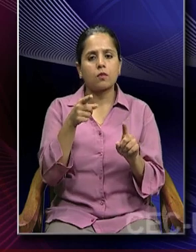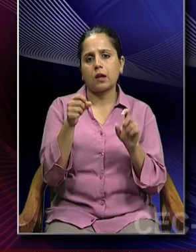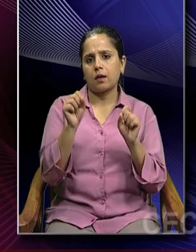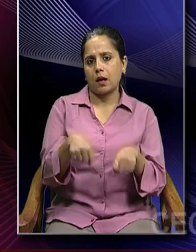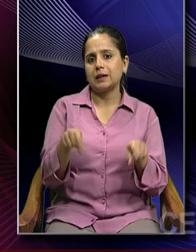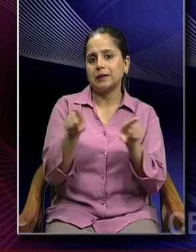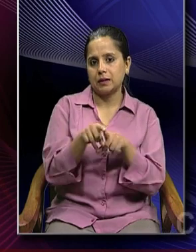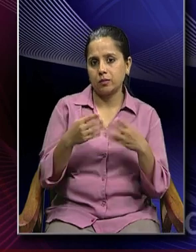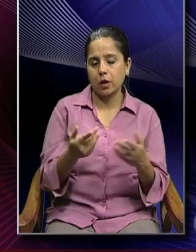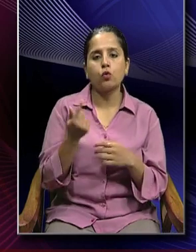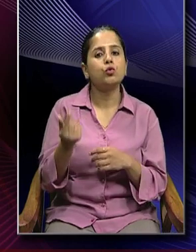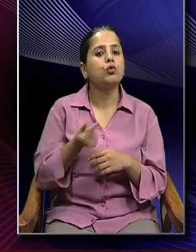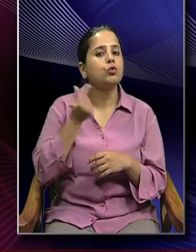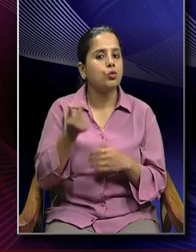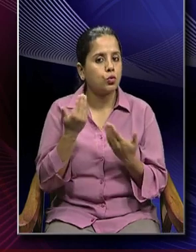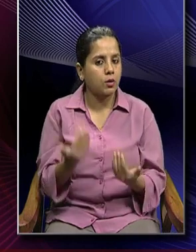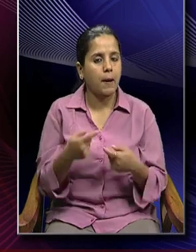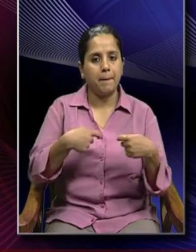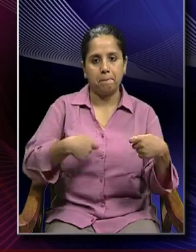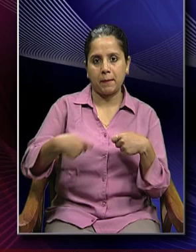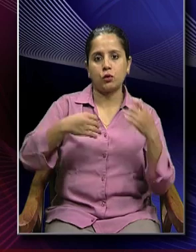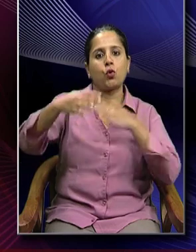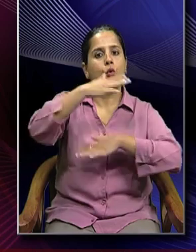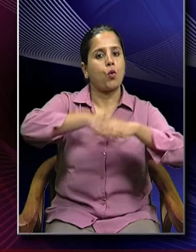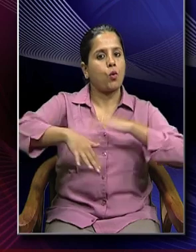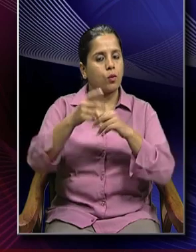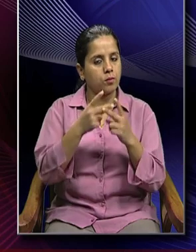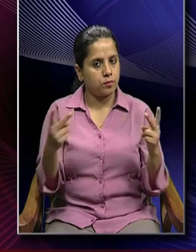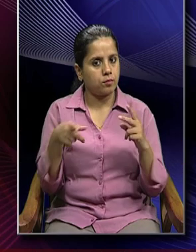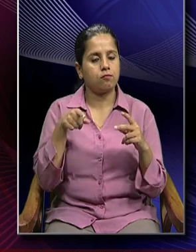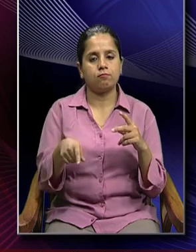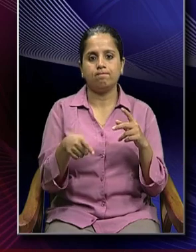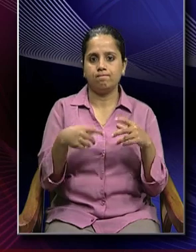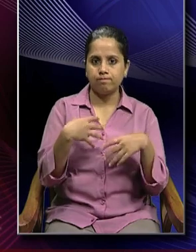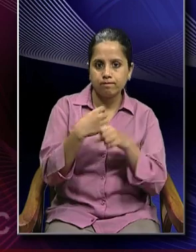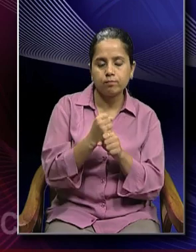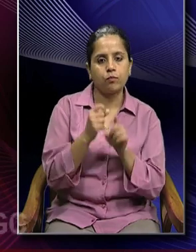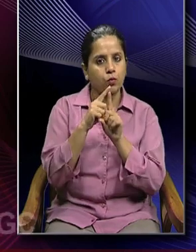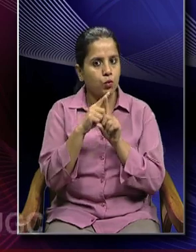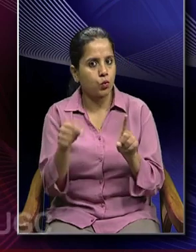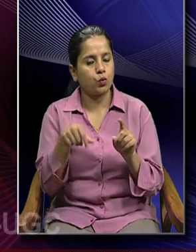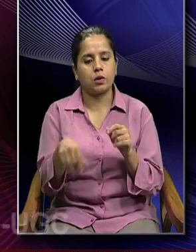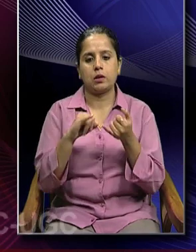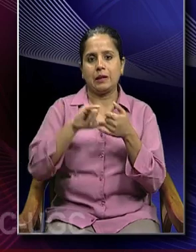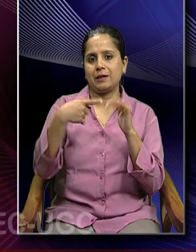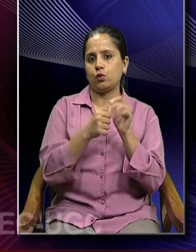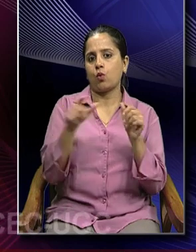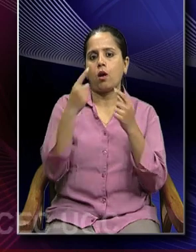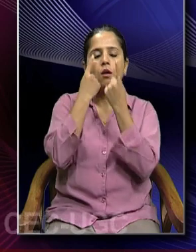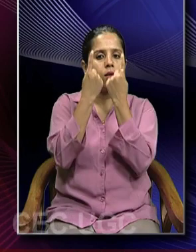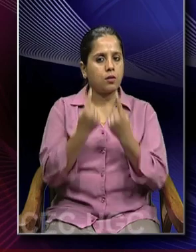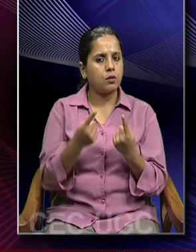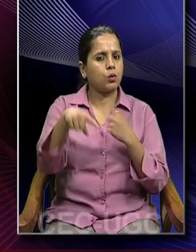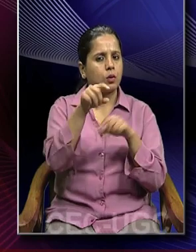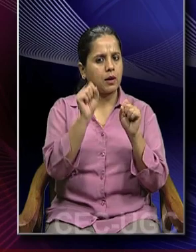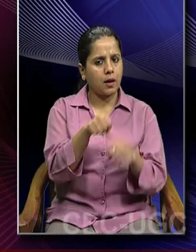be used by the business organizations to conduct this sectoral analysis, and then you can